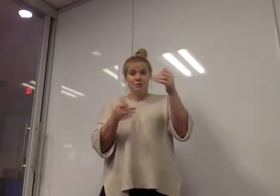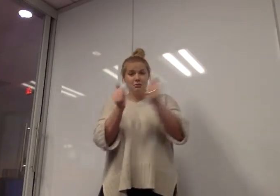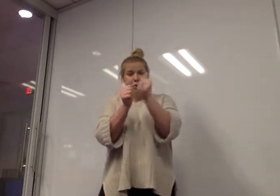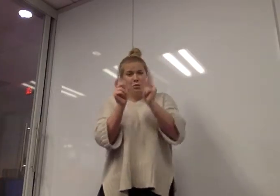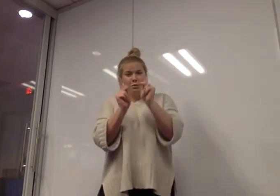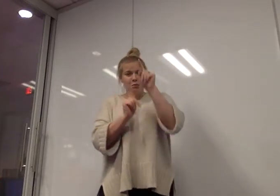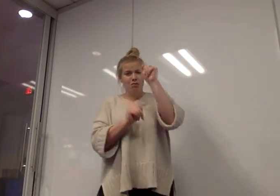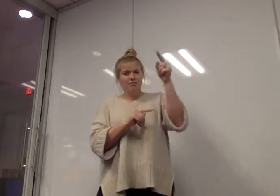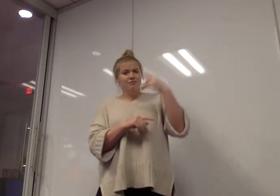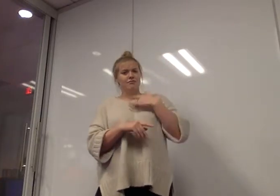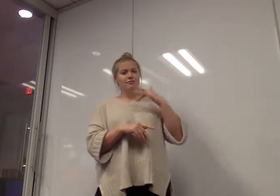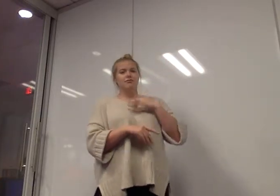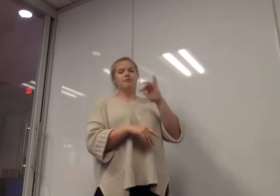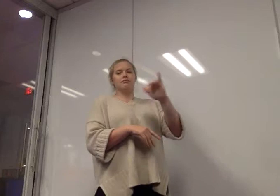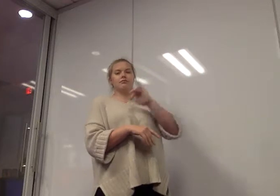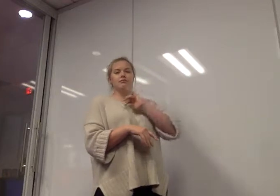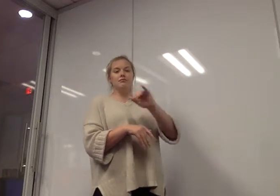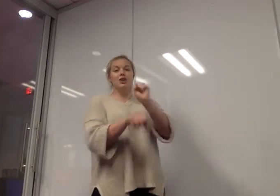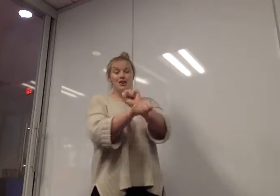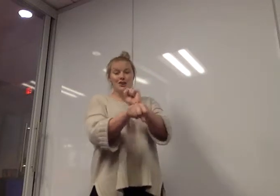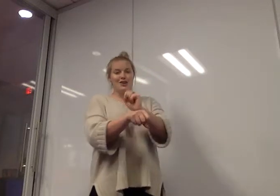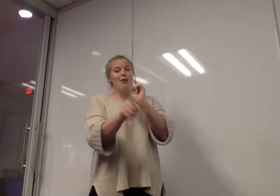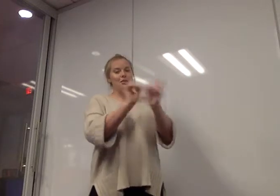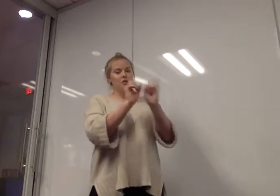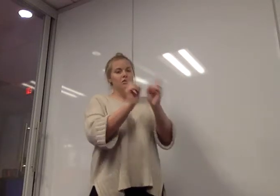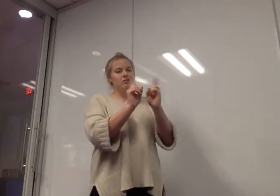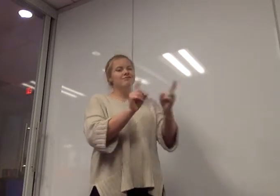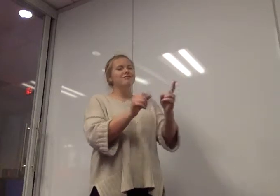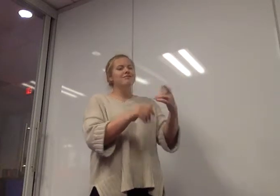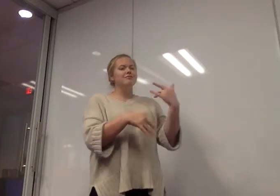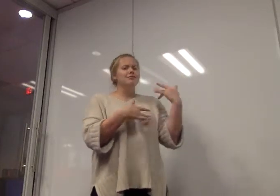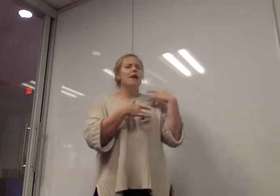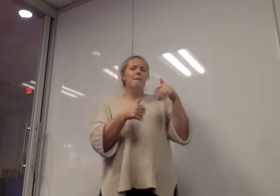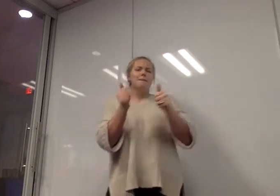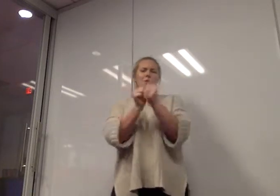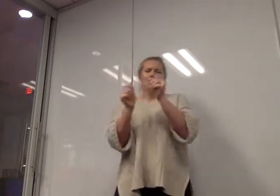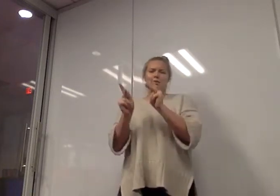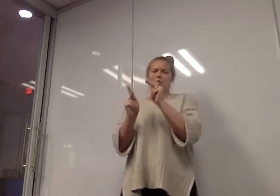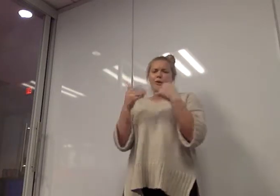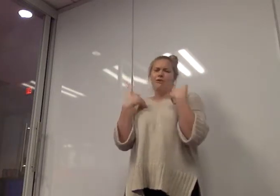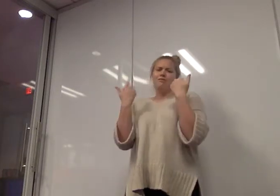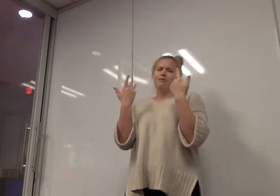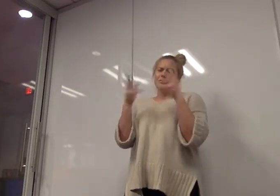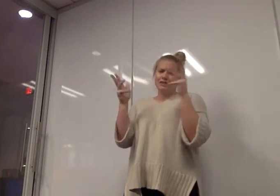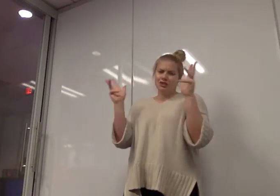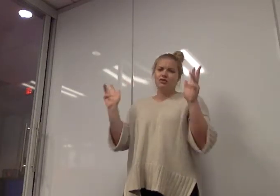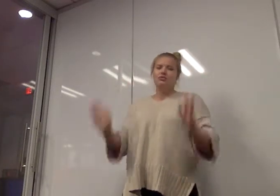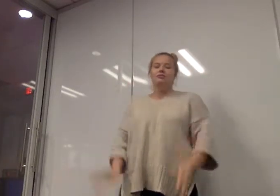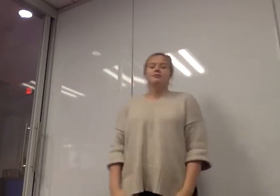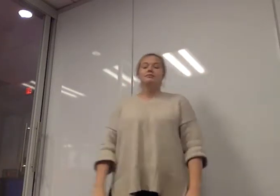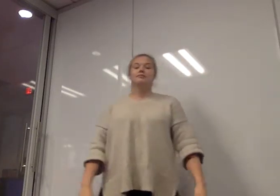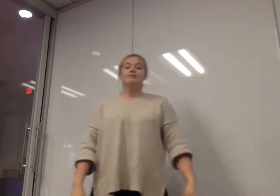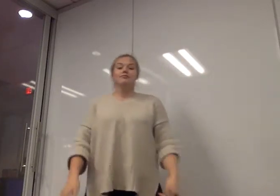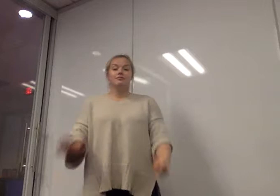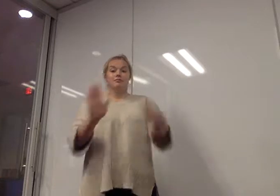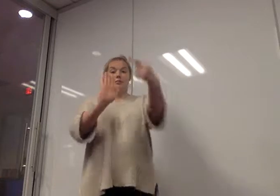to, because most people had been through, was the job interview. So we published these findings, and the media are all over it, and they